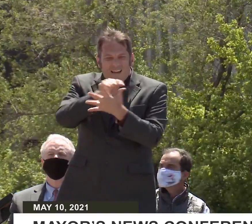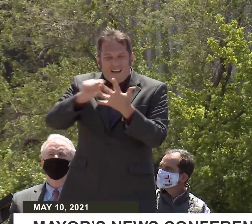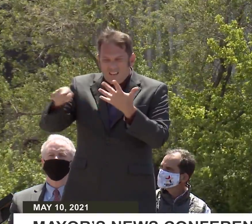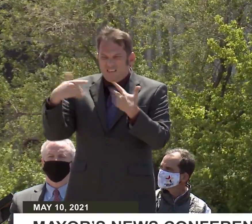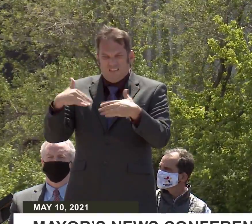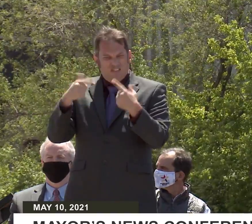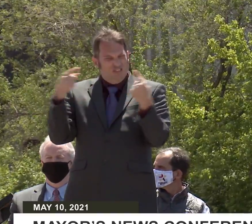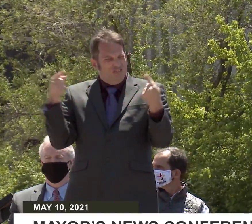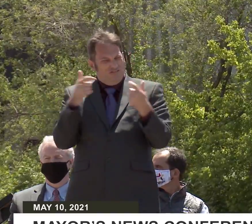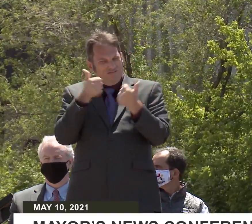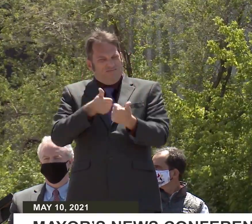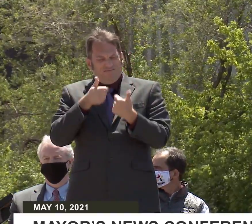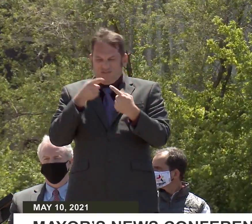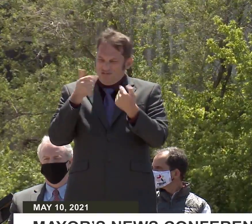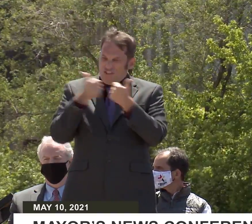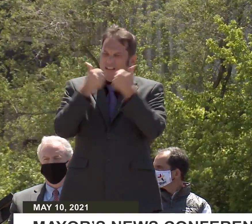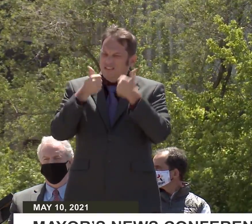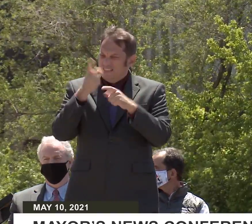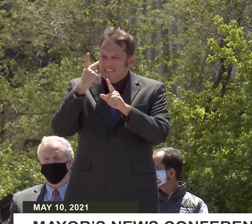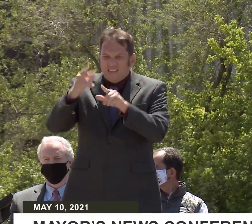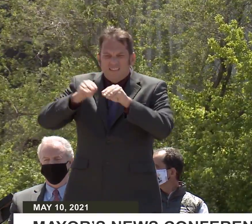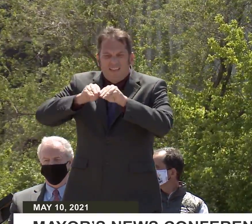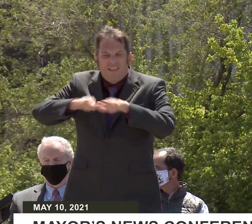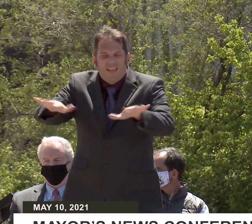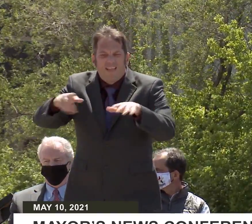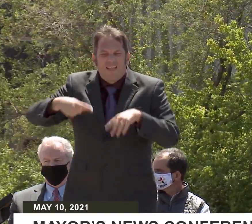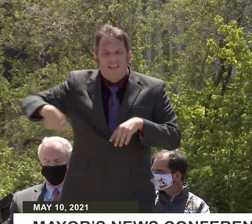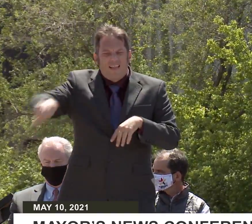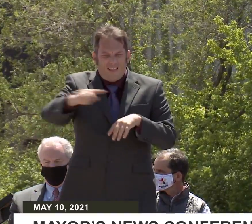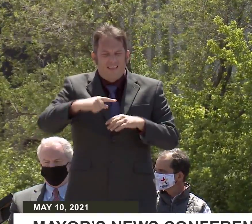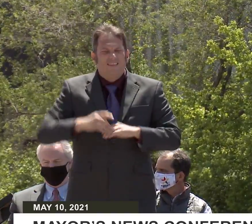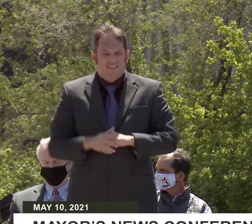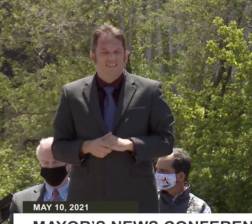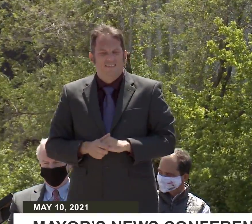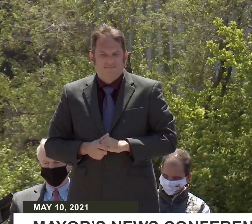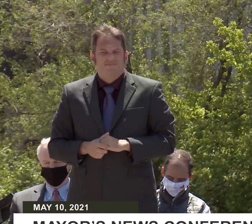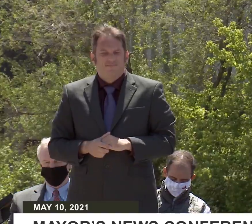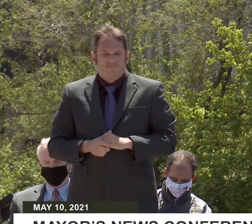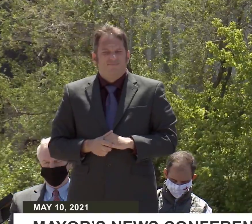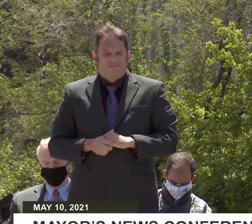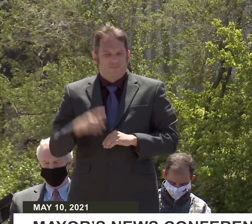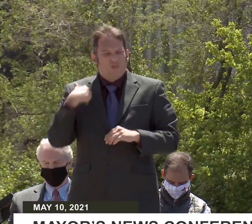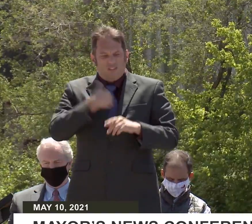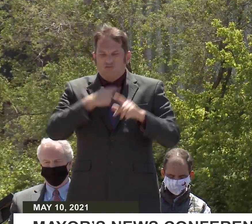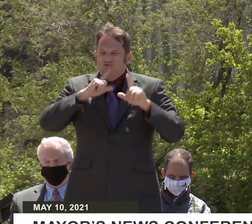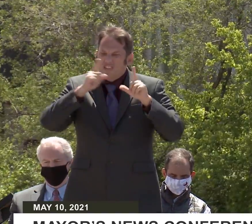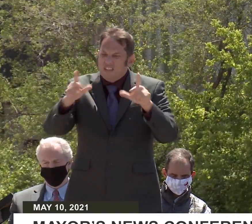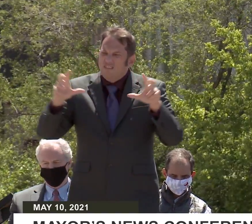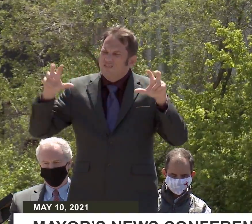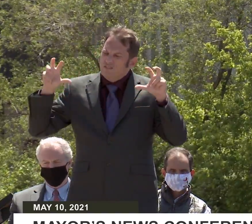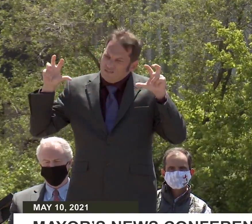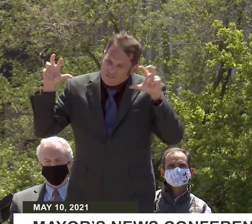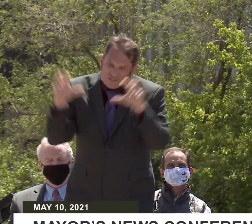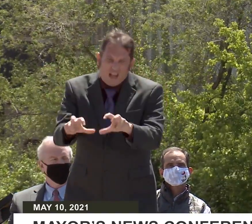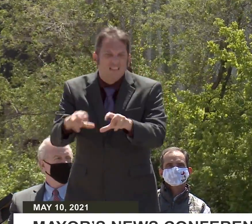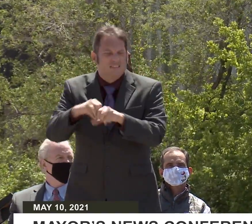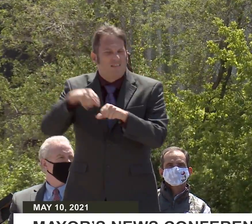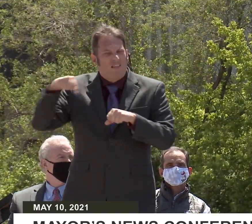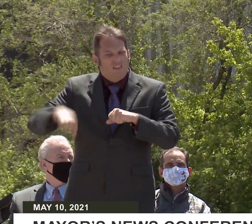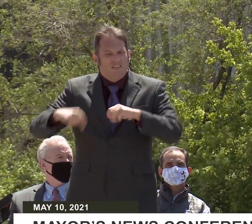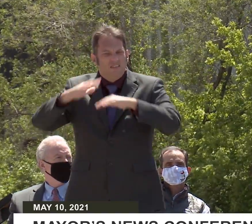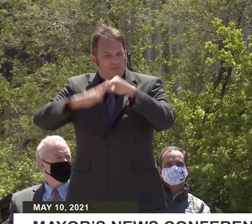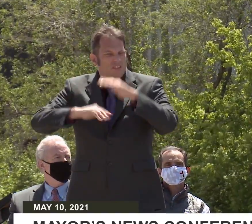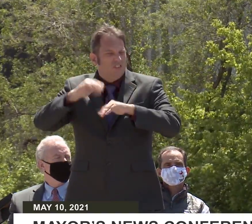And we met that challenge by investing in the backwater facility. Congratulations to that. I want to talk a little bit about the